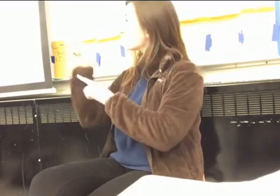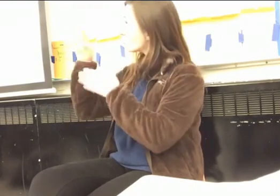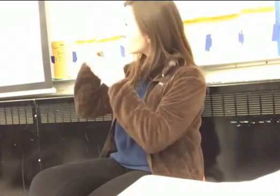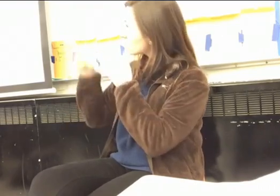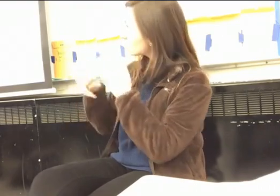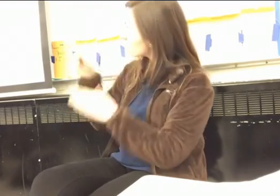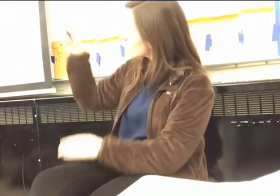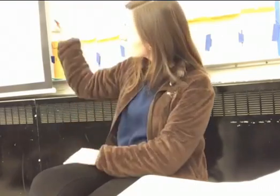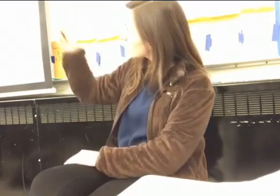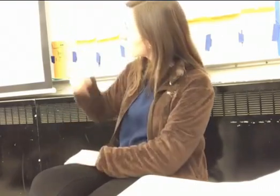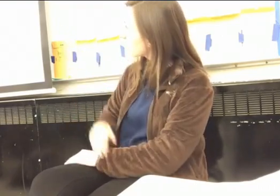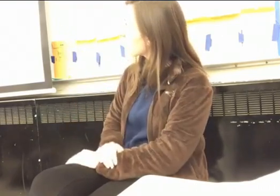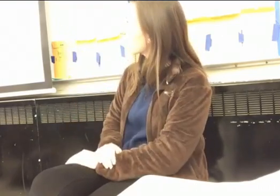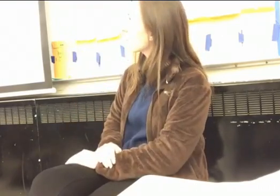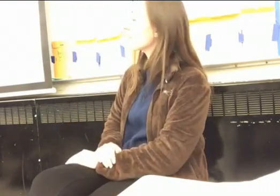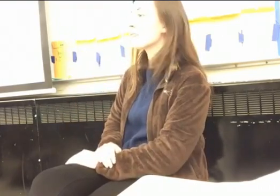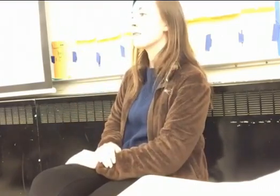result.